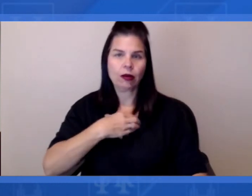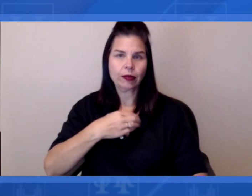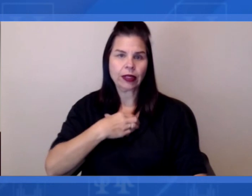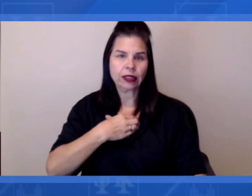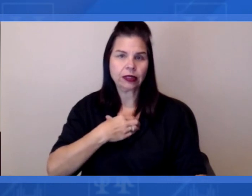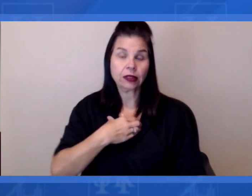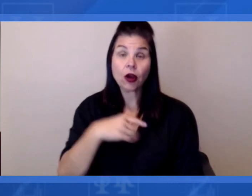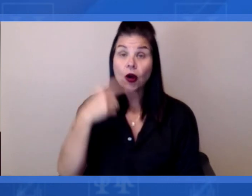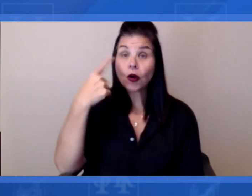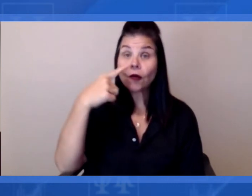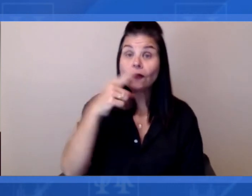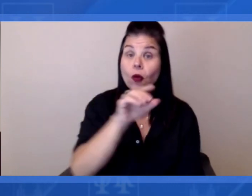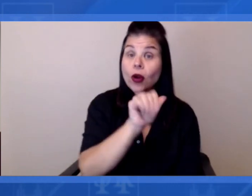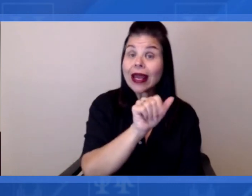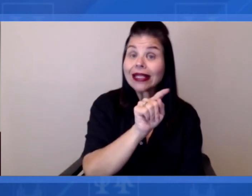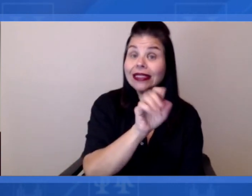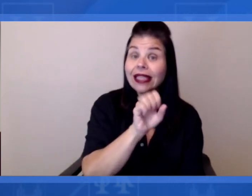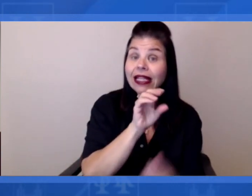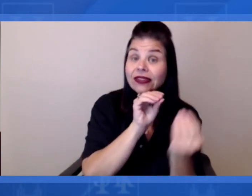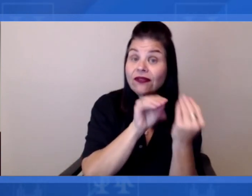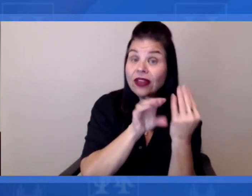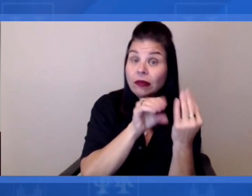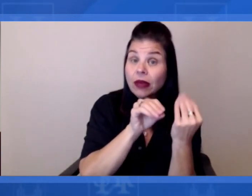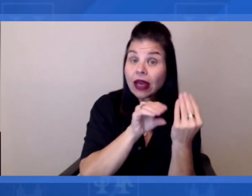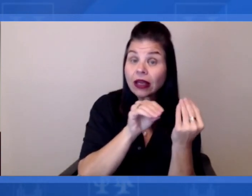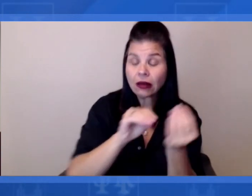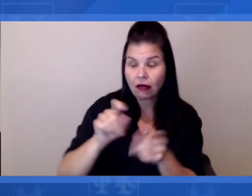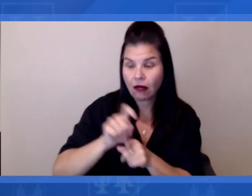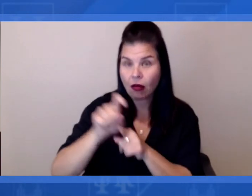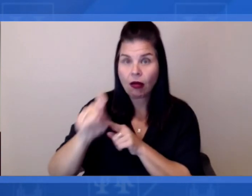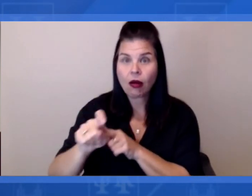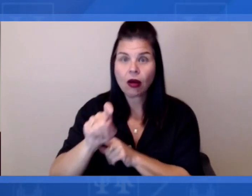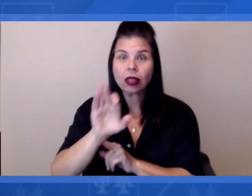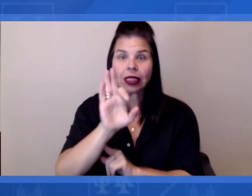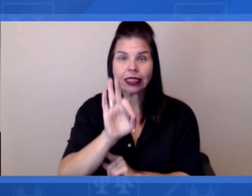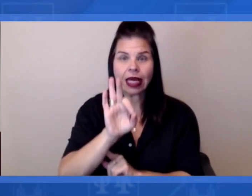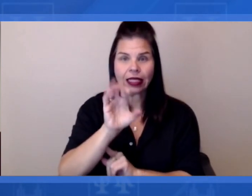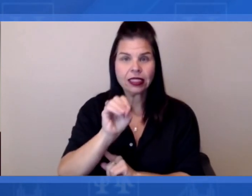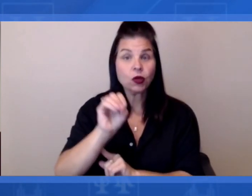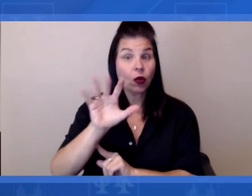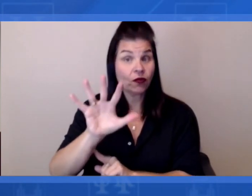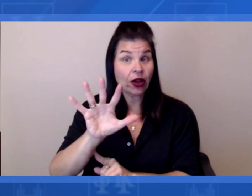For ATS feedback, call